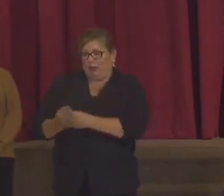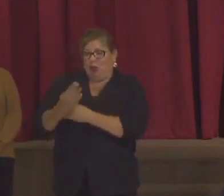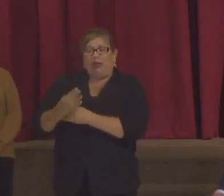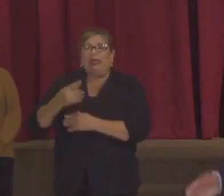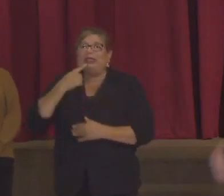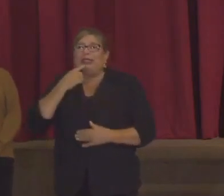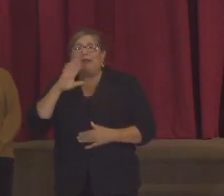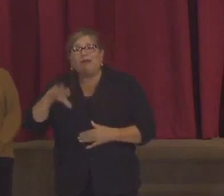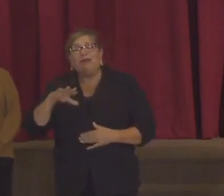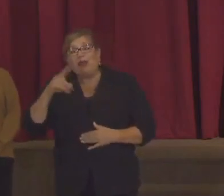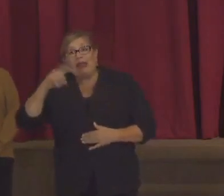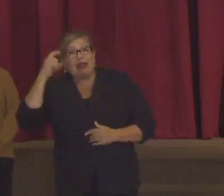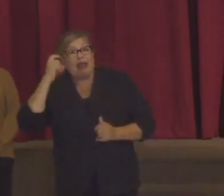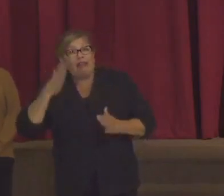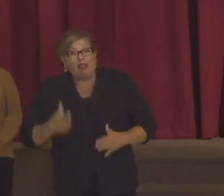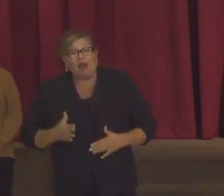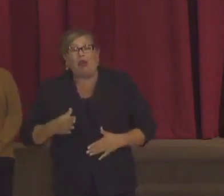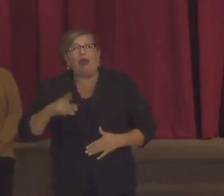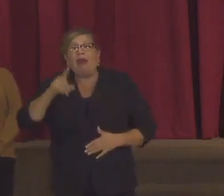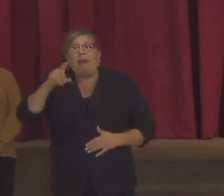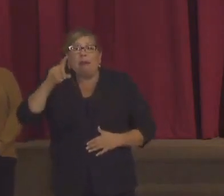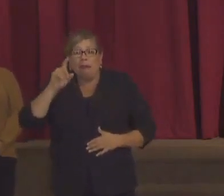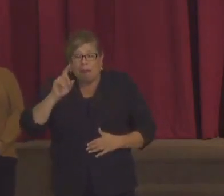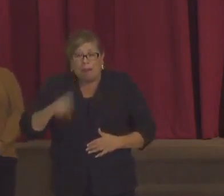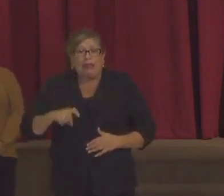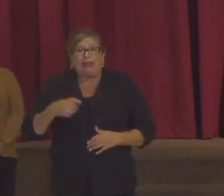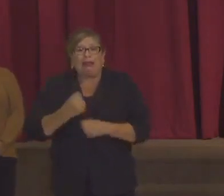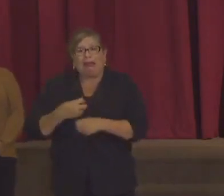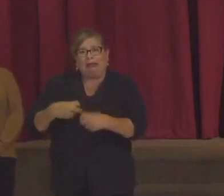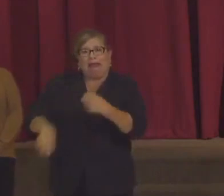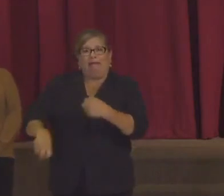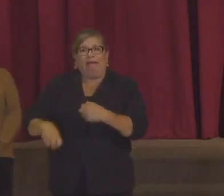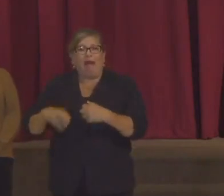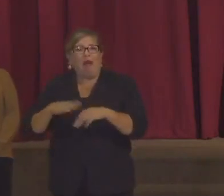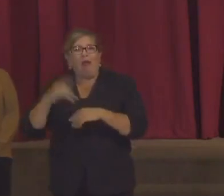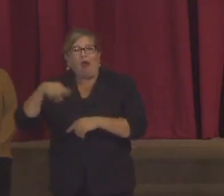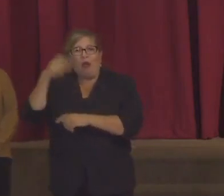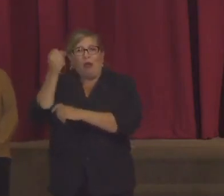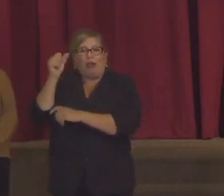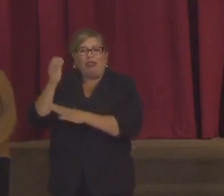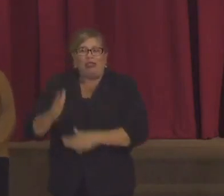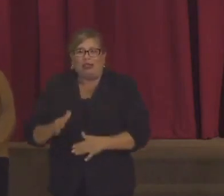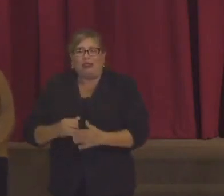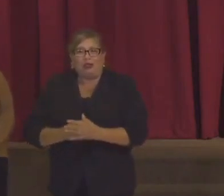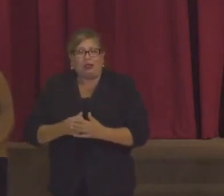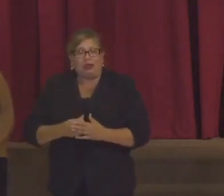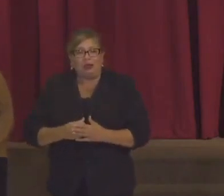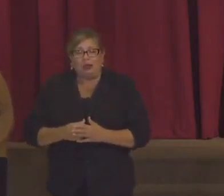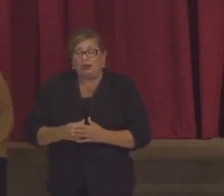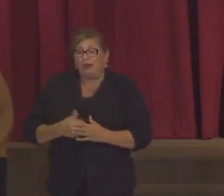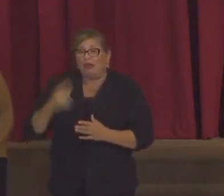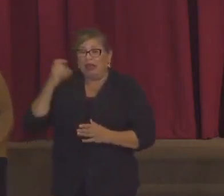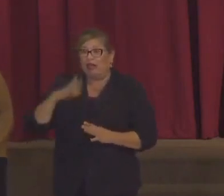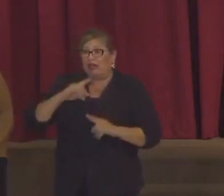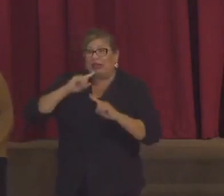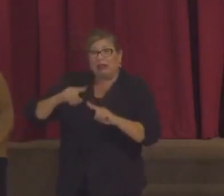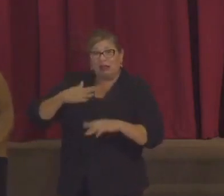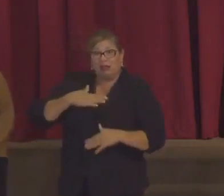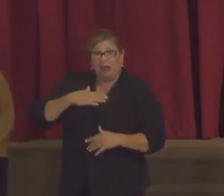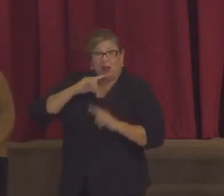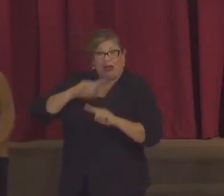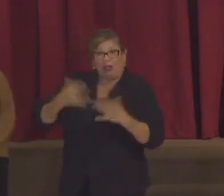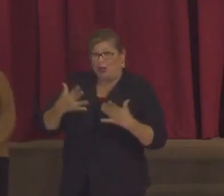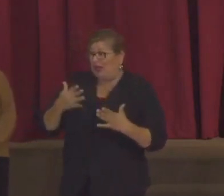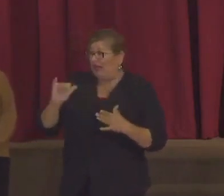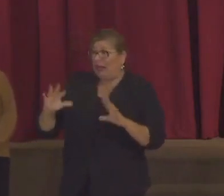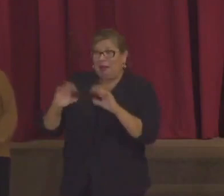My reaction is the meeting I just had. My reaction are the words that I just spoke. My reaction is my commitment to